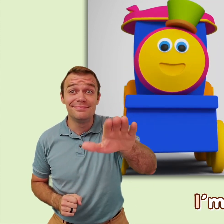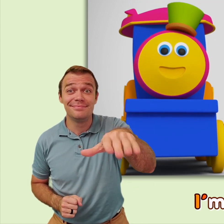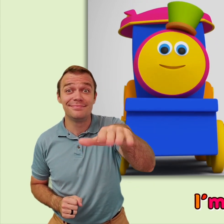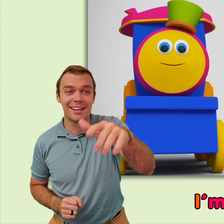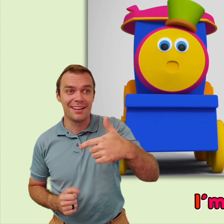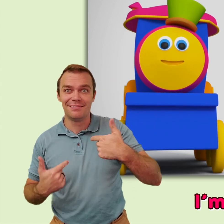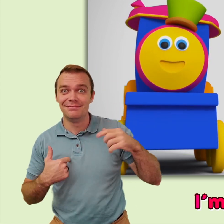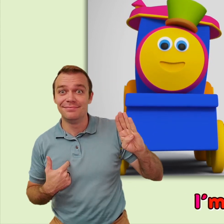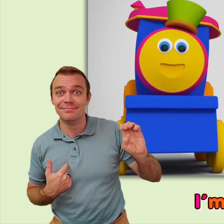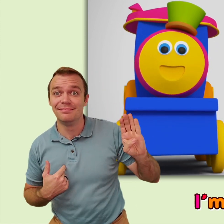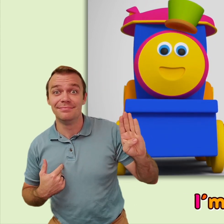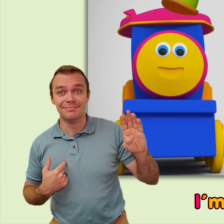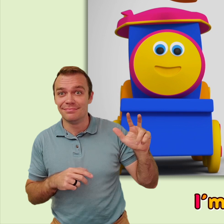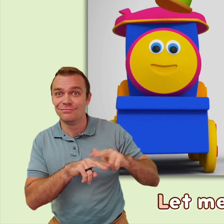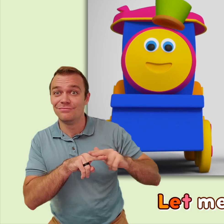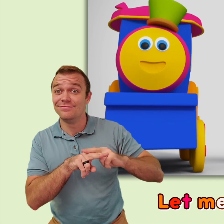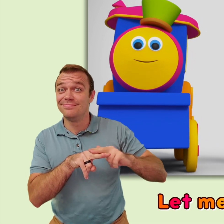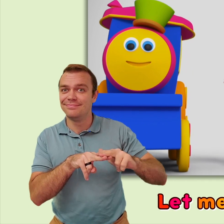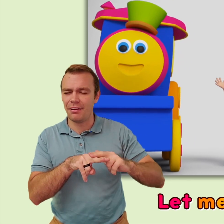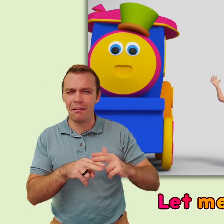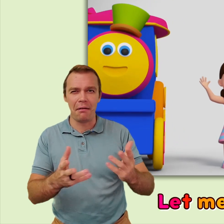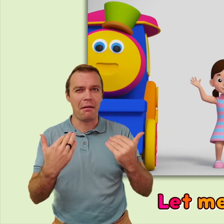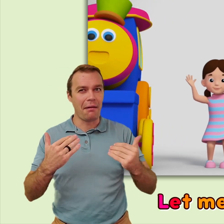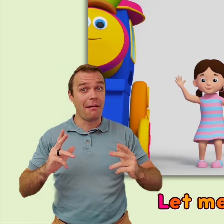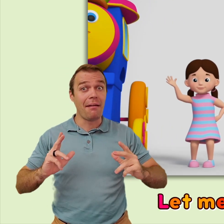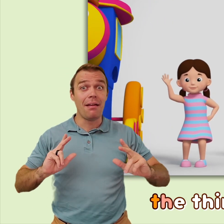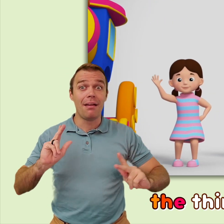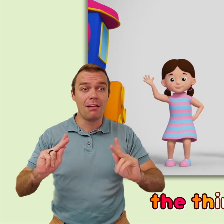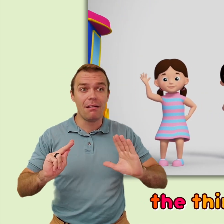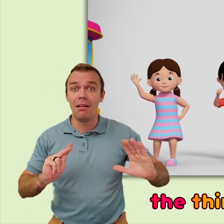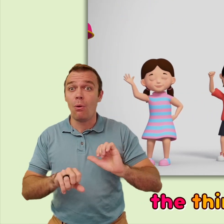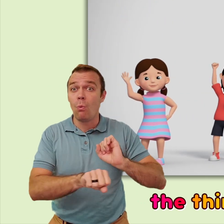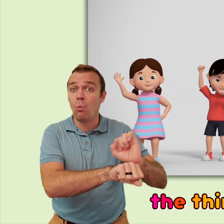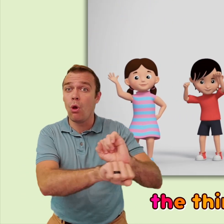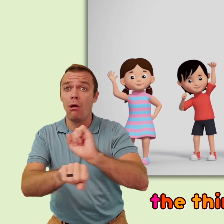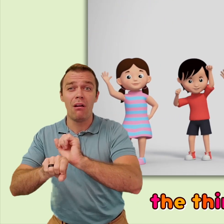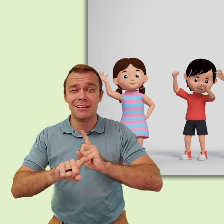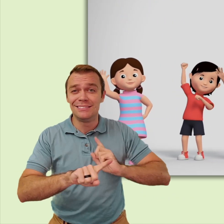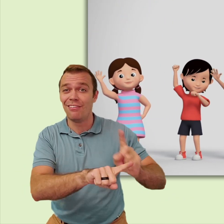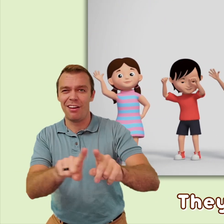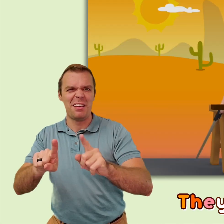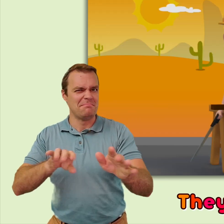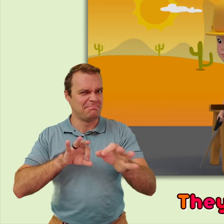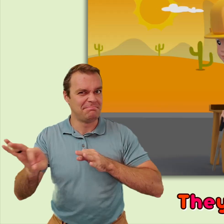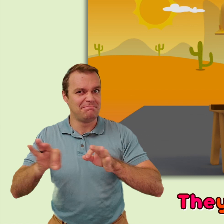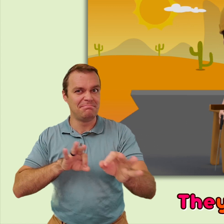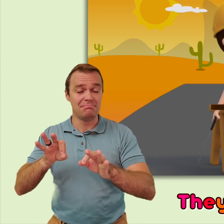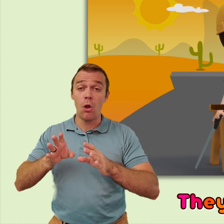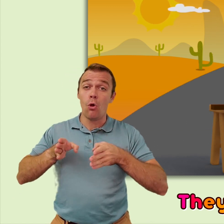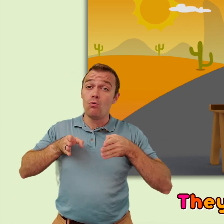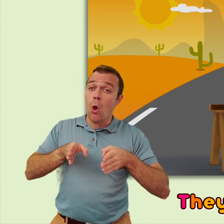kids! I'm Bob the Train! Let me tell you all about the things that people do. They